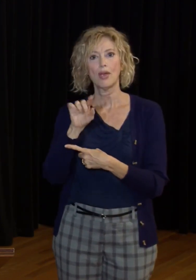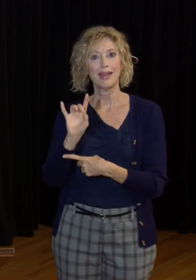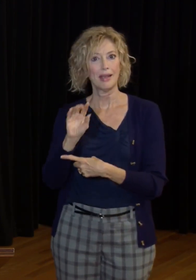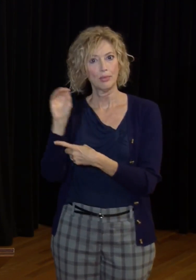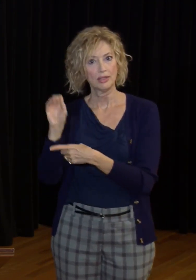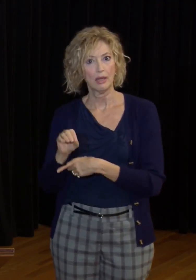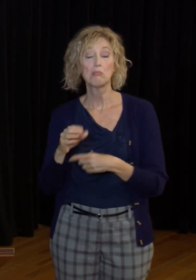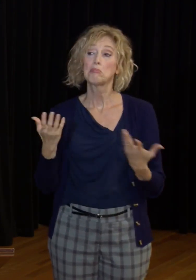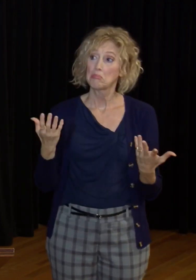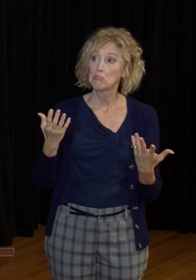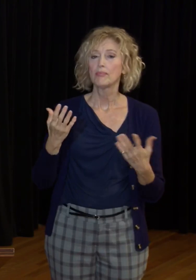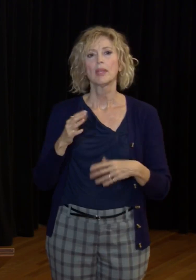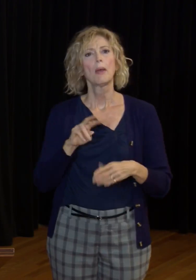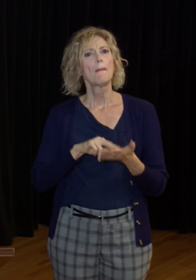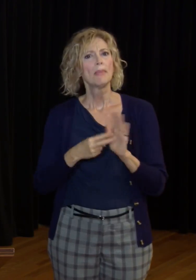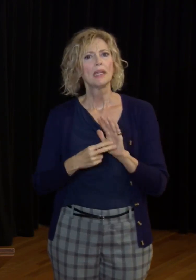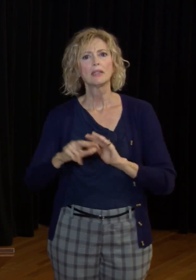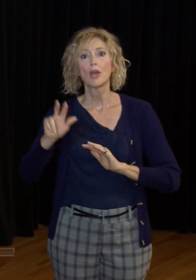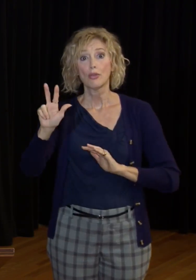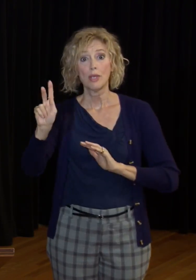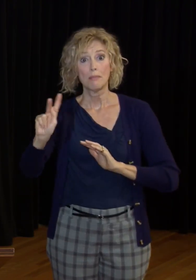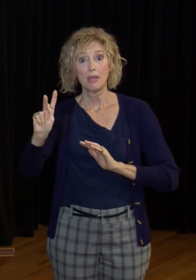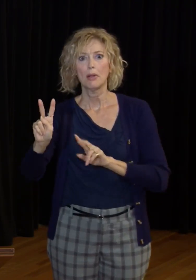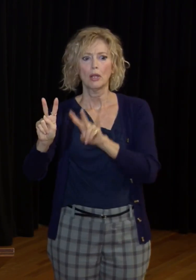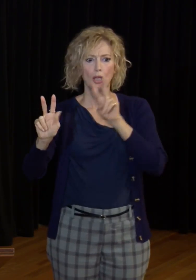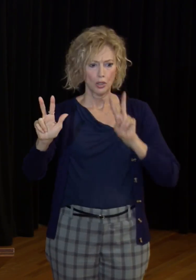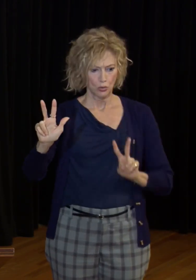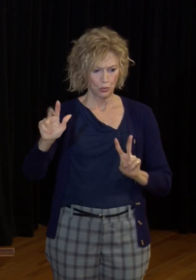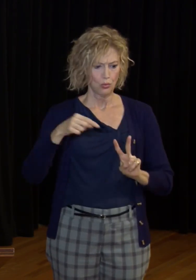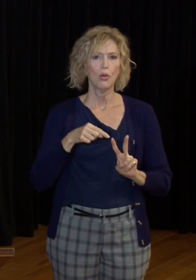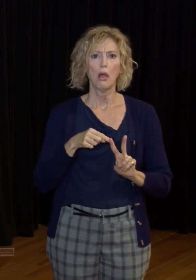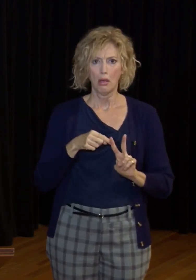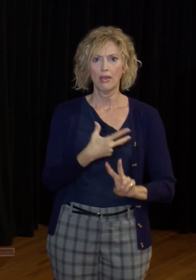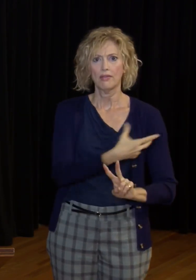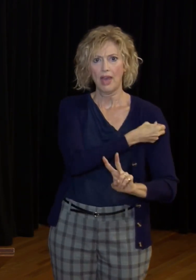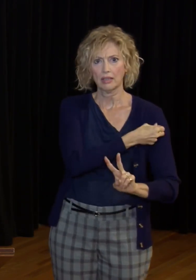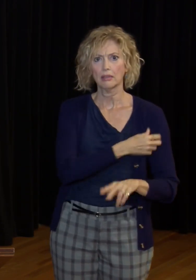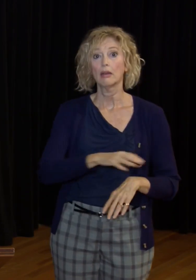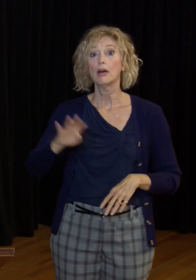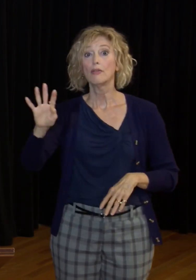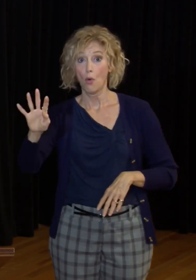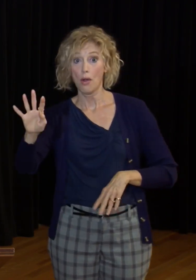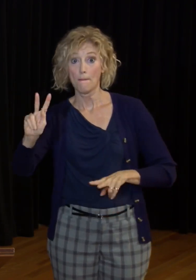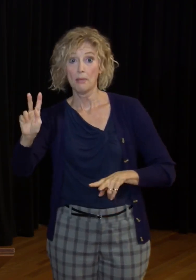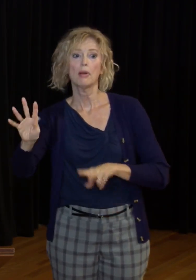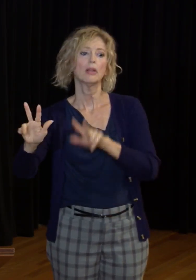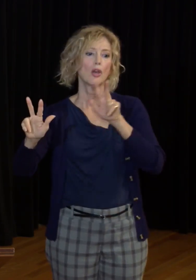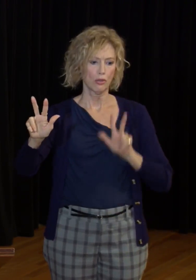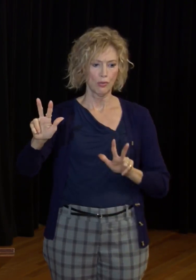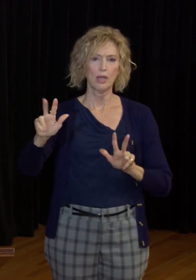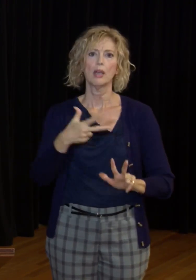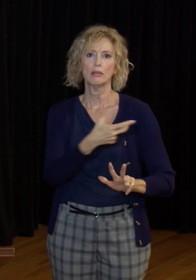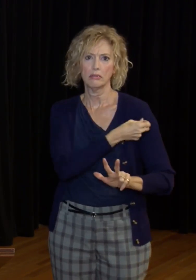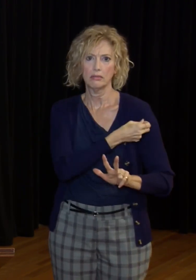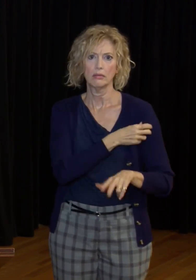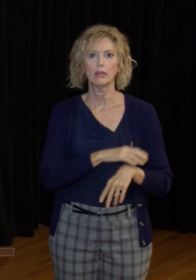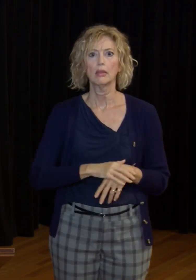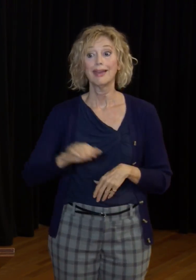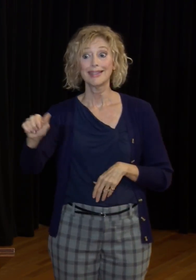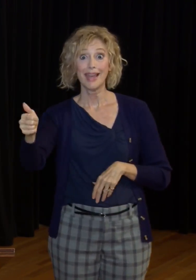said another way, two out of three people are fully vaccinated, three out of four in the state are vaccinated, and nearly